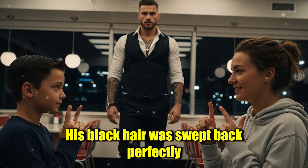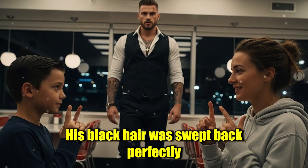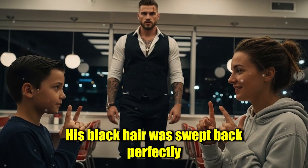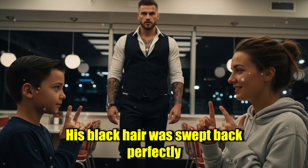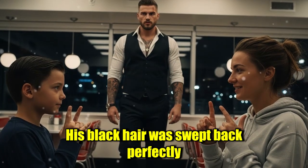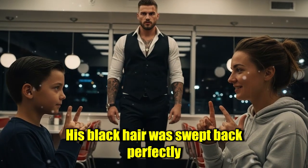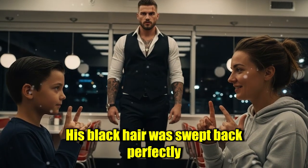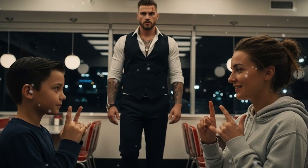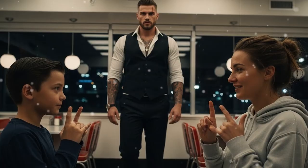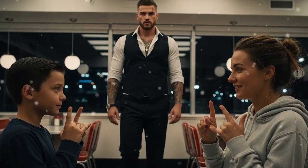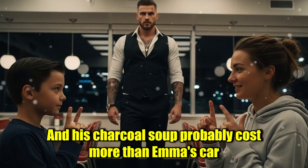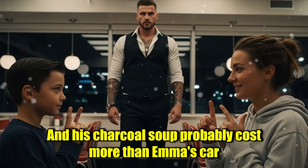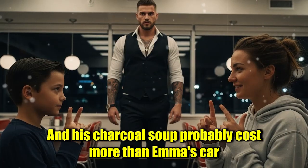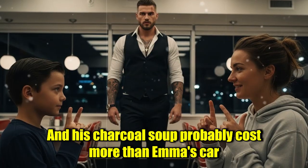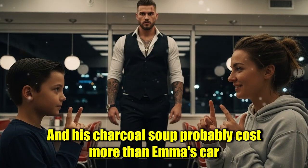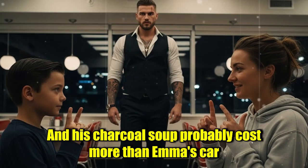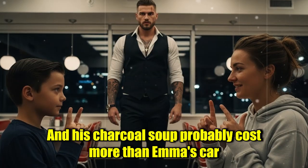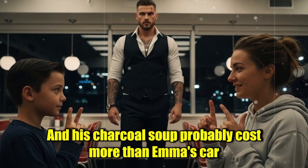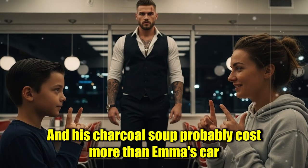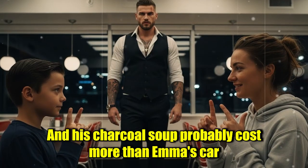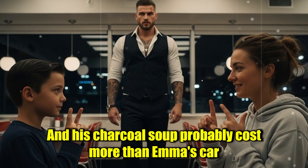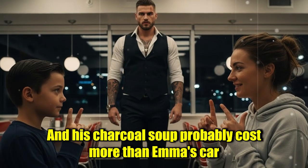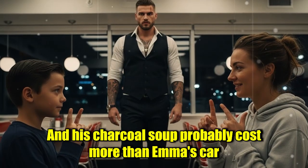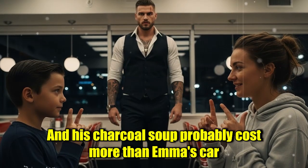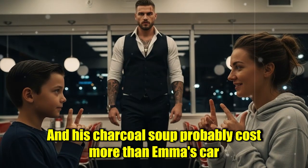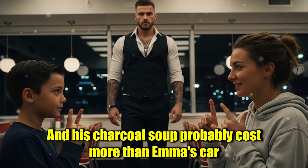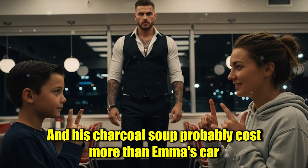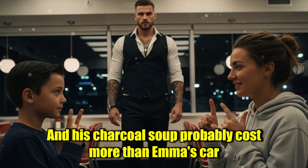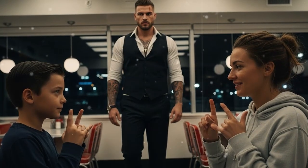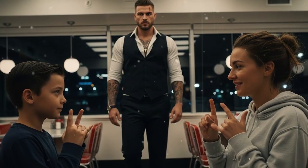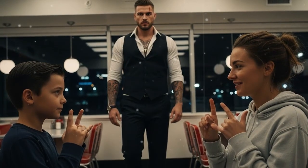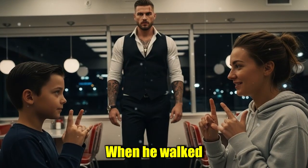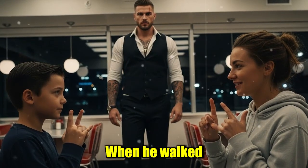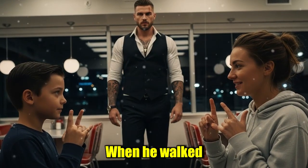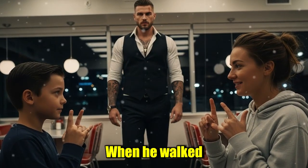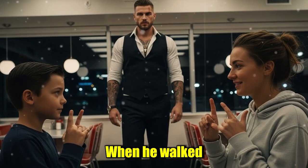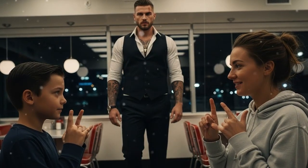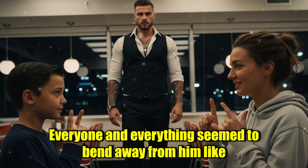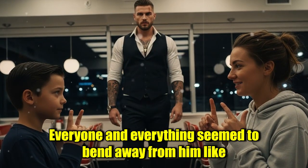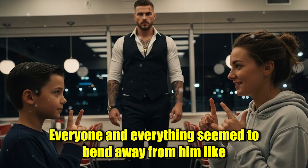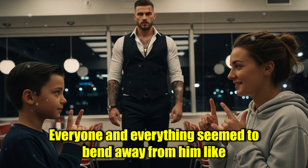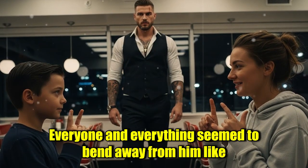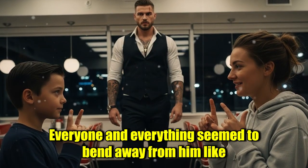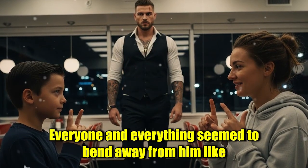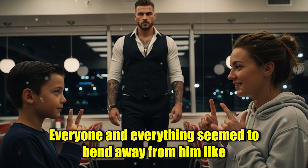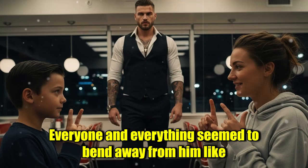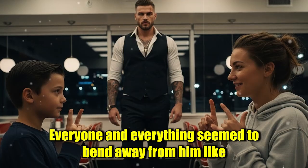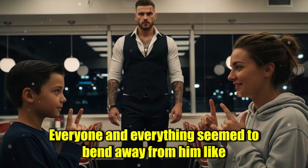swept back perfectly, and his charcoal suit probably cost more than Emma's car. When he walked, everyone and everything seemed to